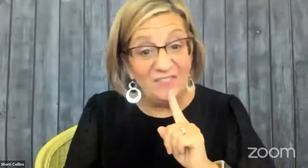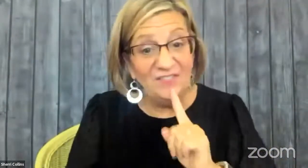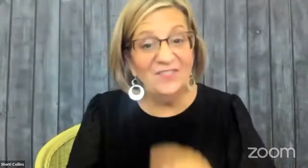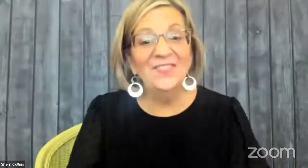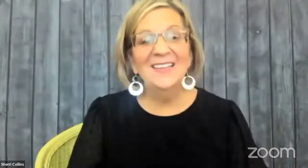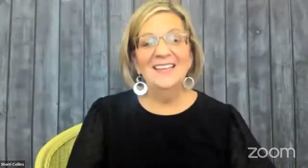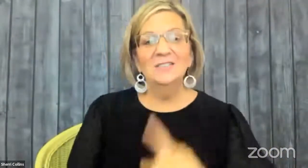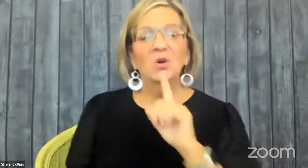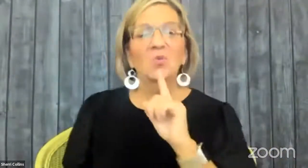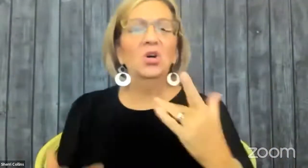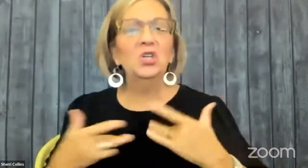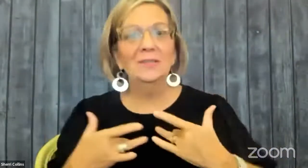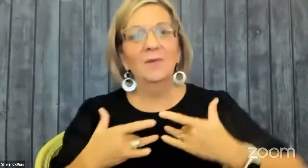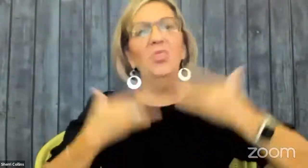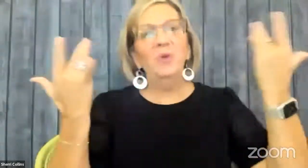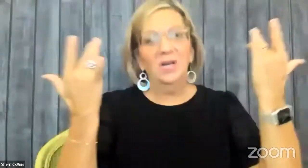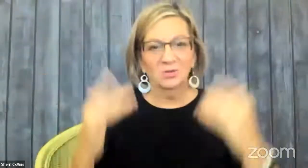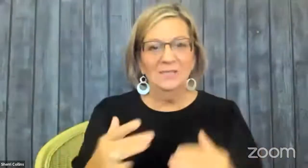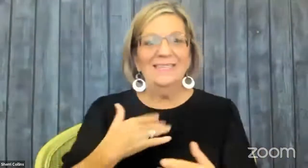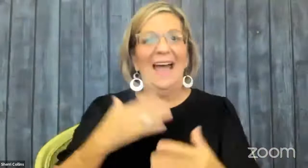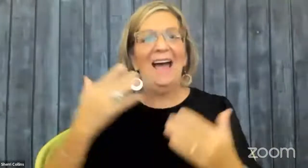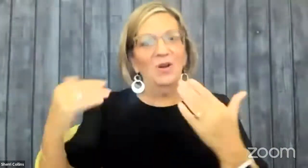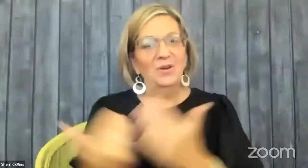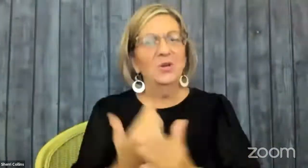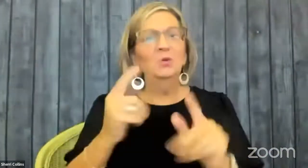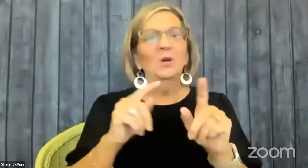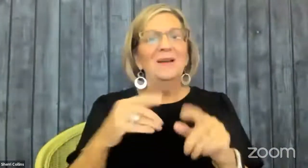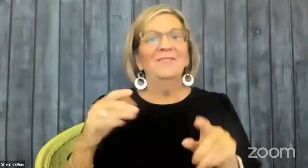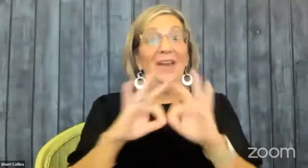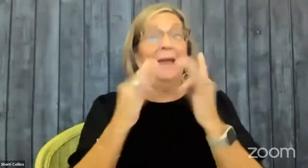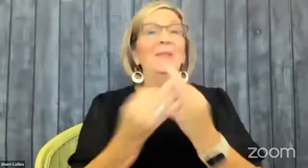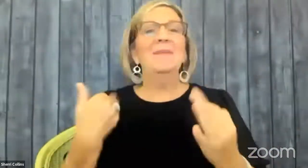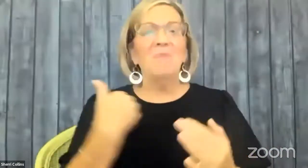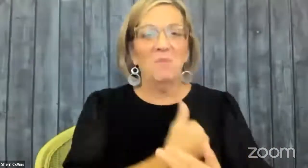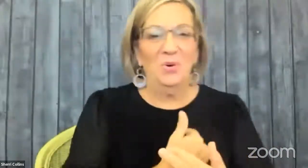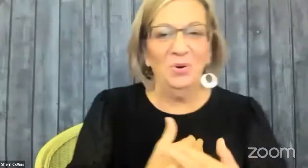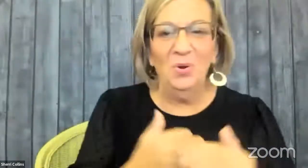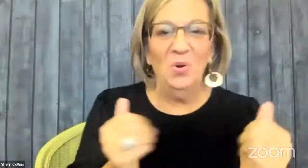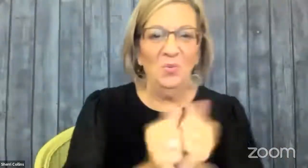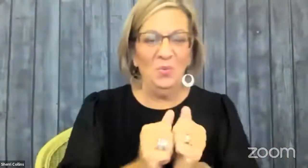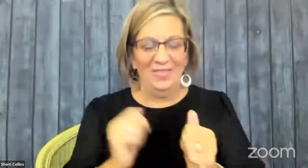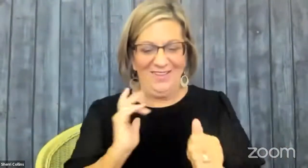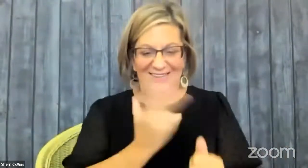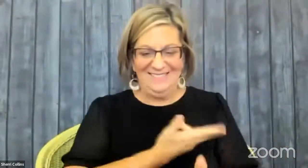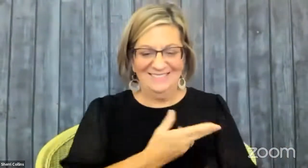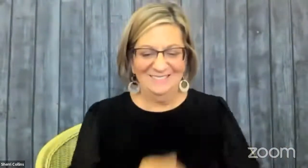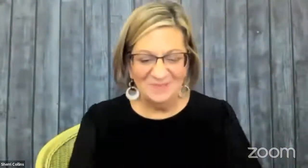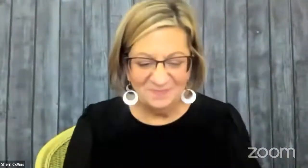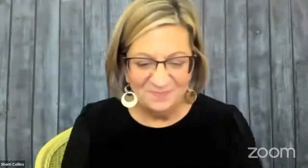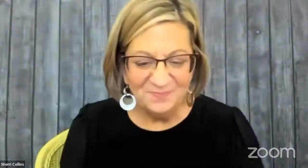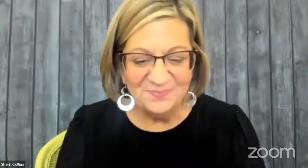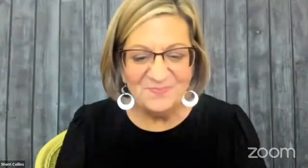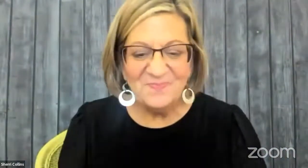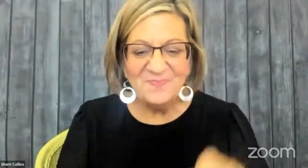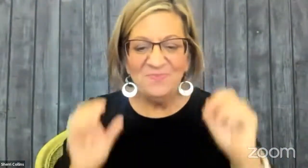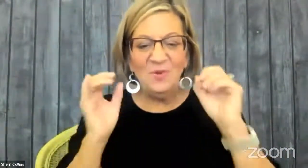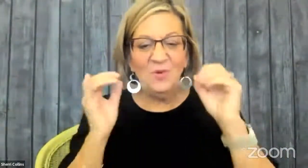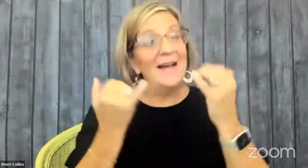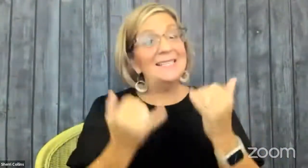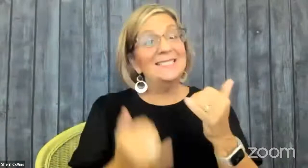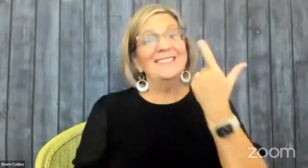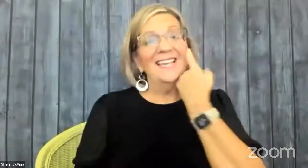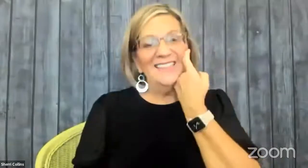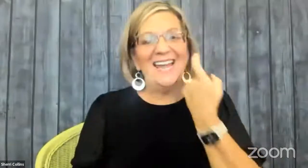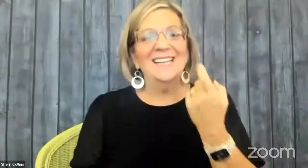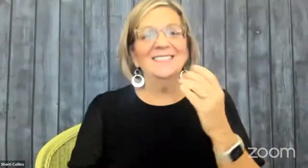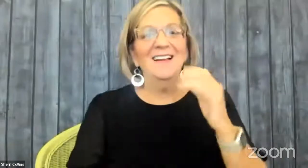deaf. So we're thrilled to have a new family member with us. So